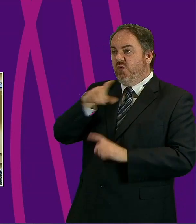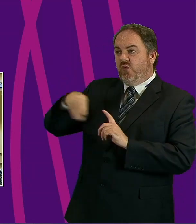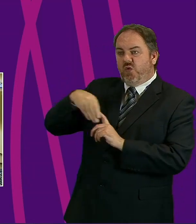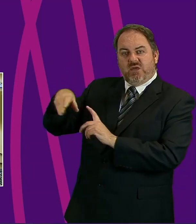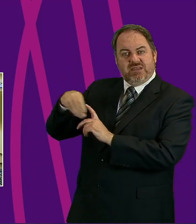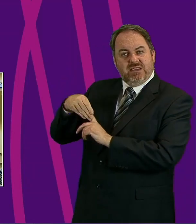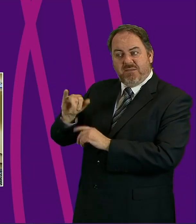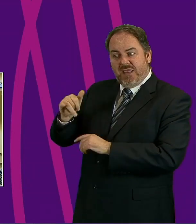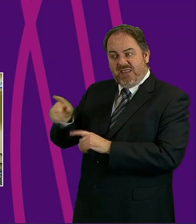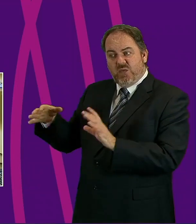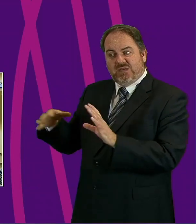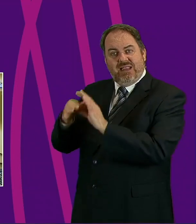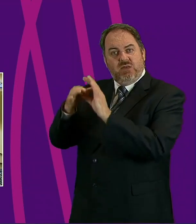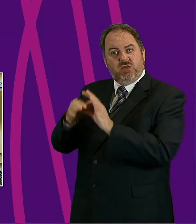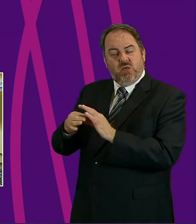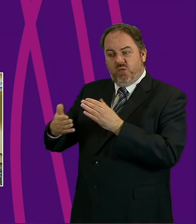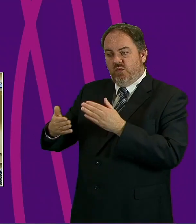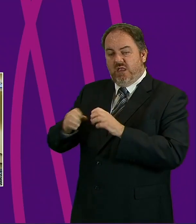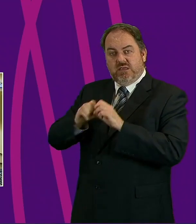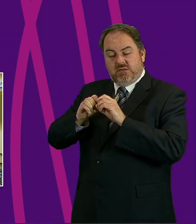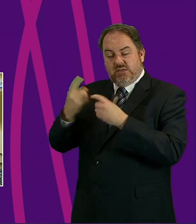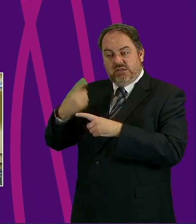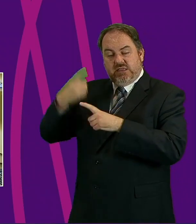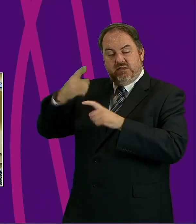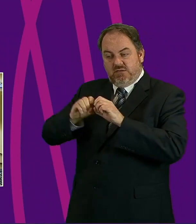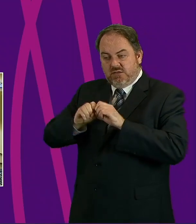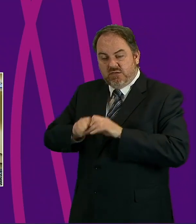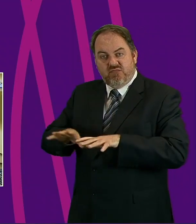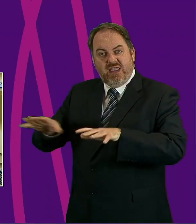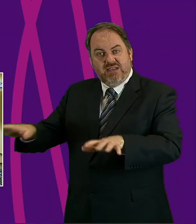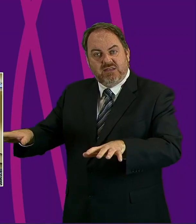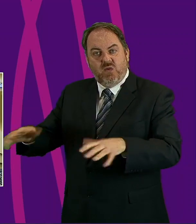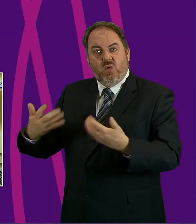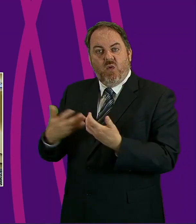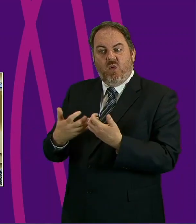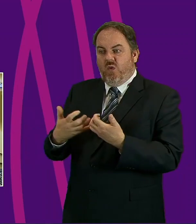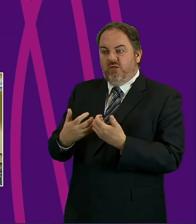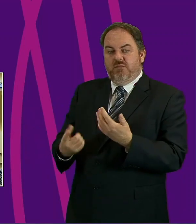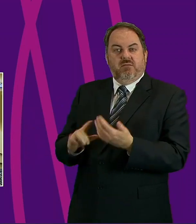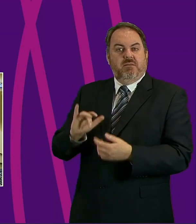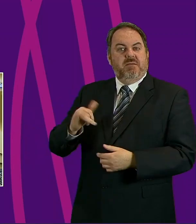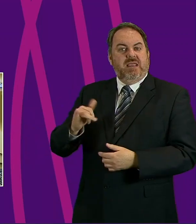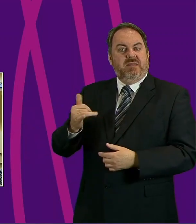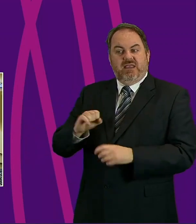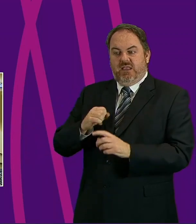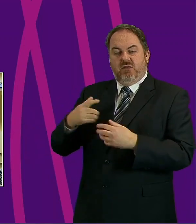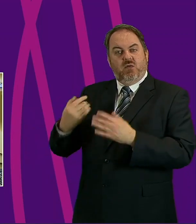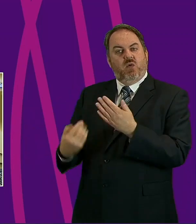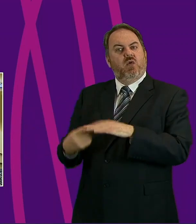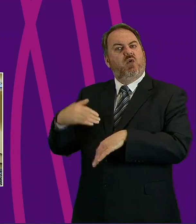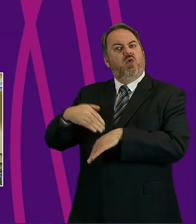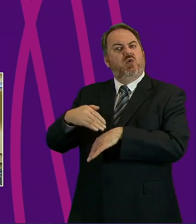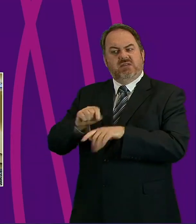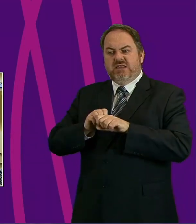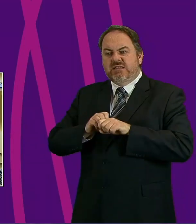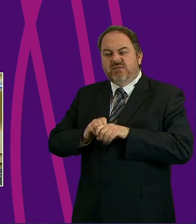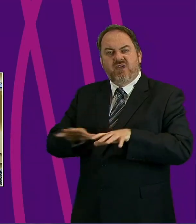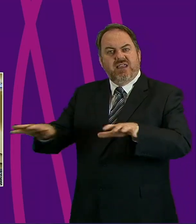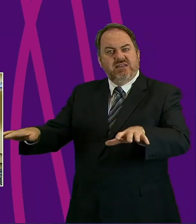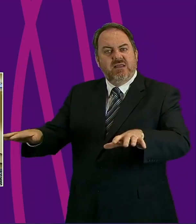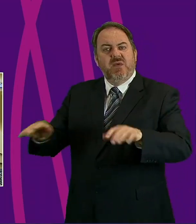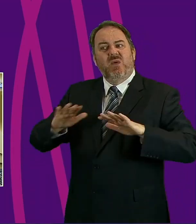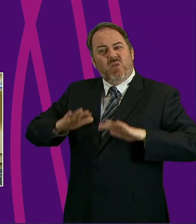or alternatively, if the public health management prevented onward transmission, as we believe will be the case. So as that work is